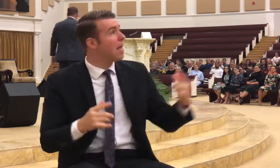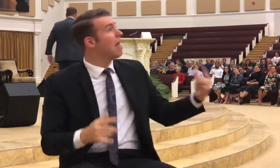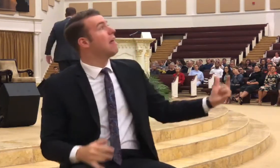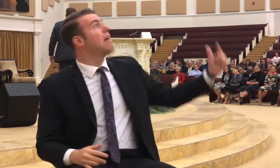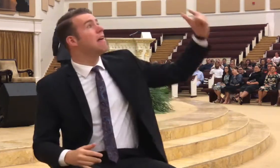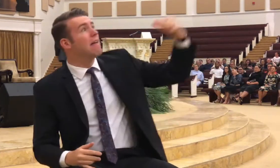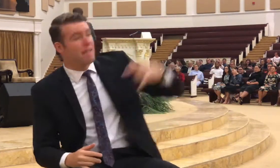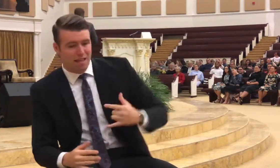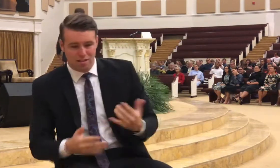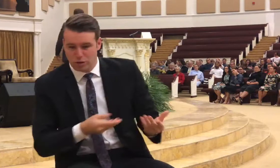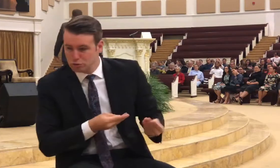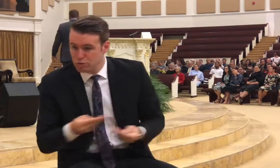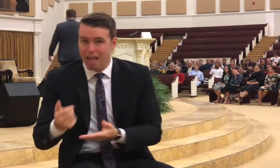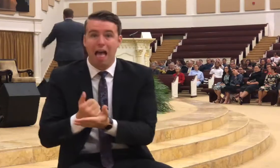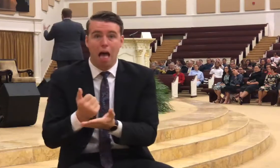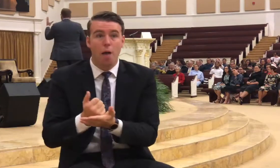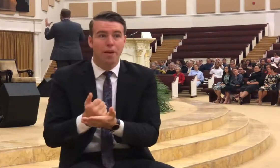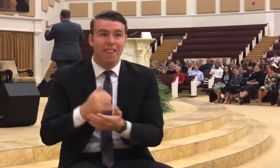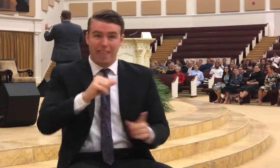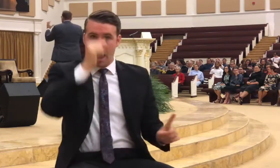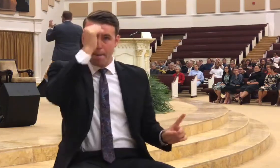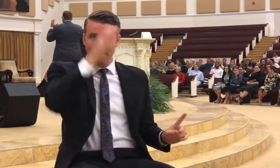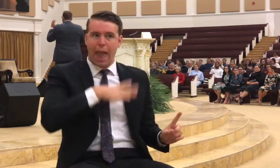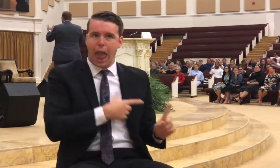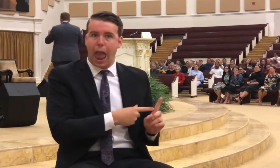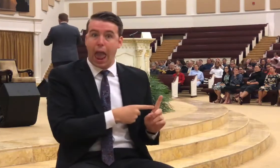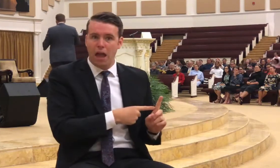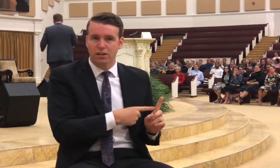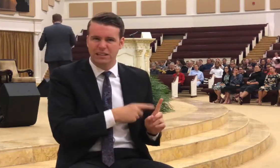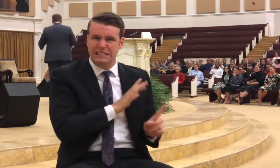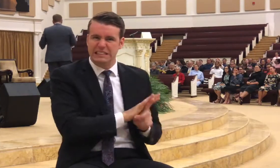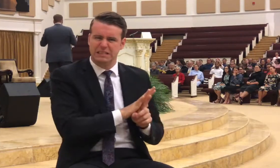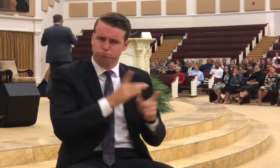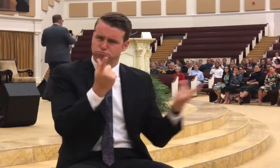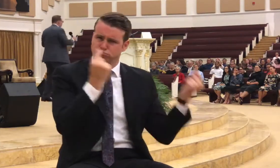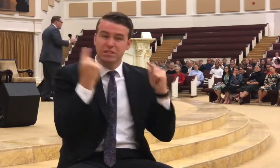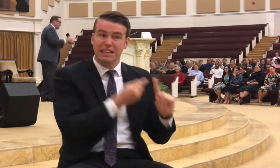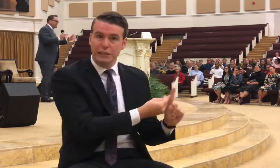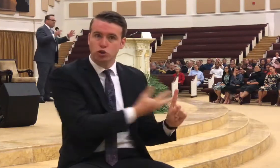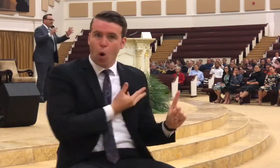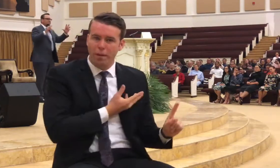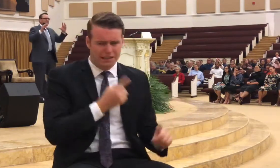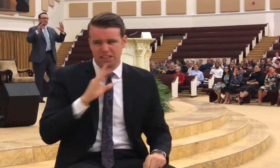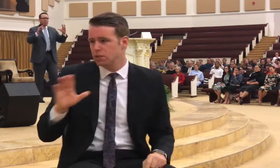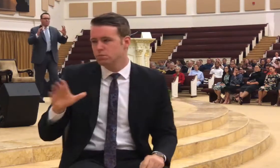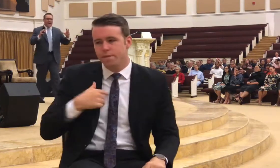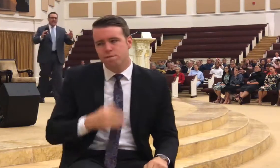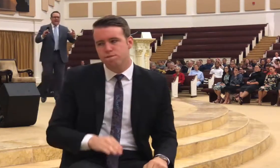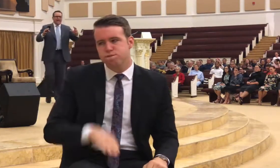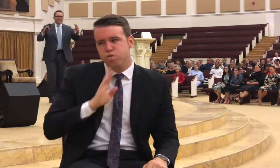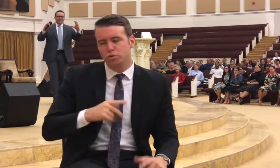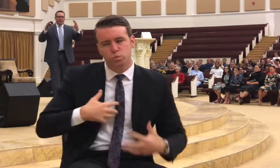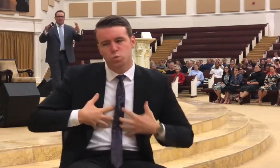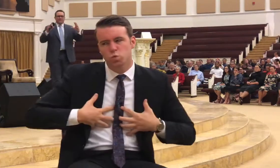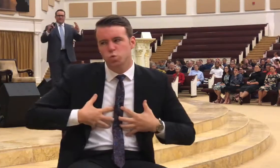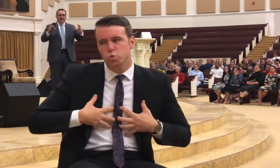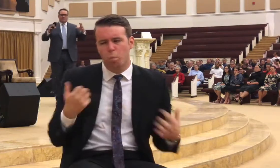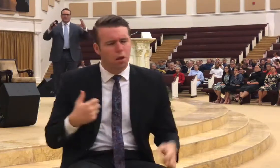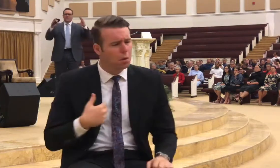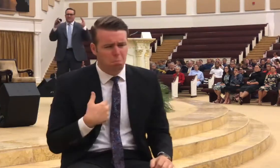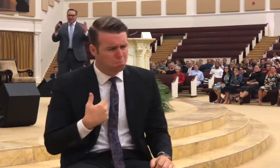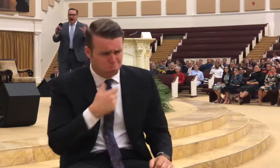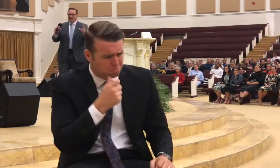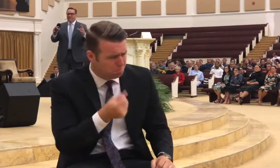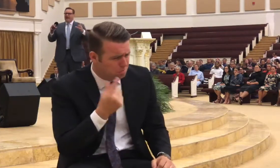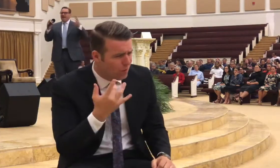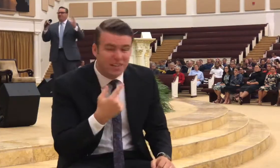into Haiti. And he told me he was so angry, he was so frustrated. He said, "Miles, it made me so mad." He said, "I went down